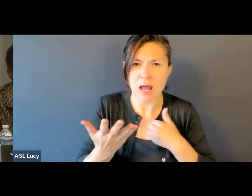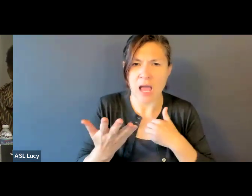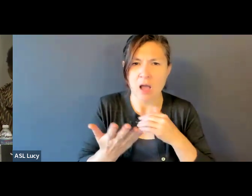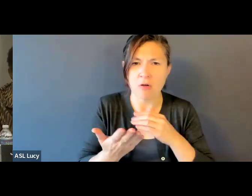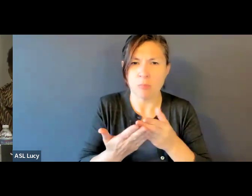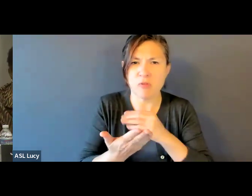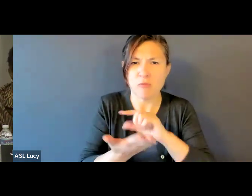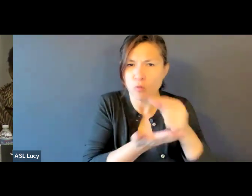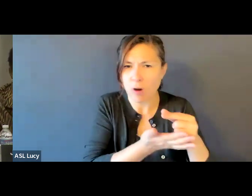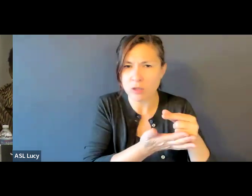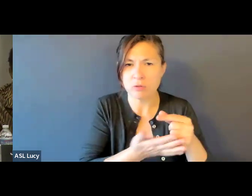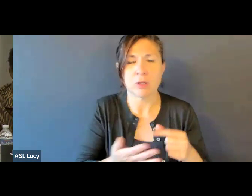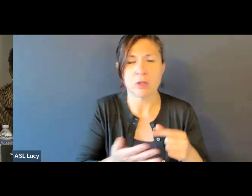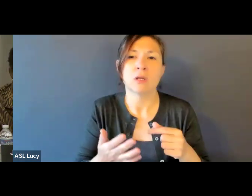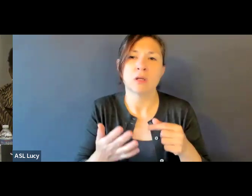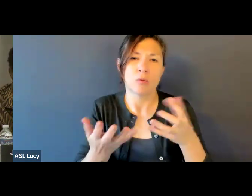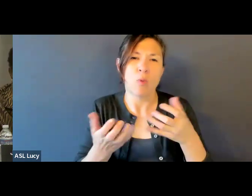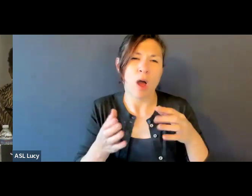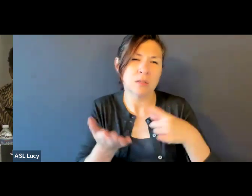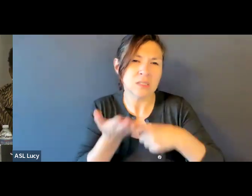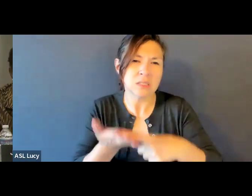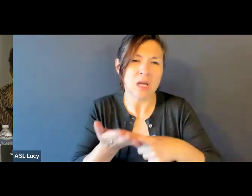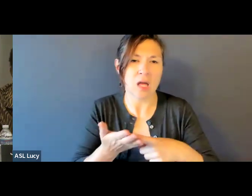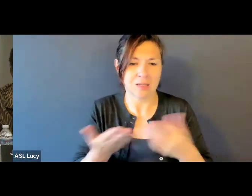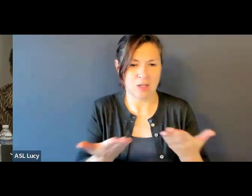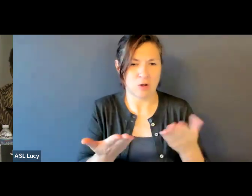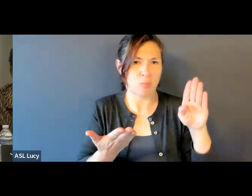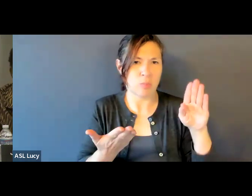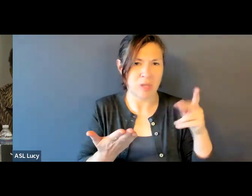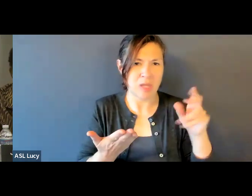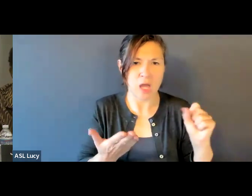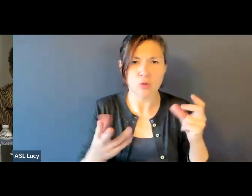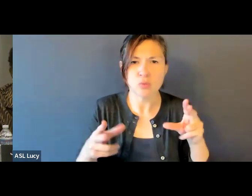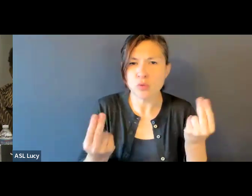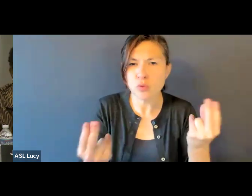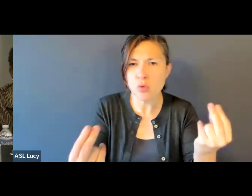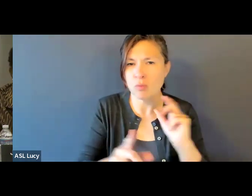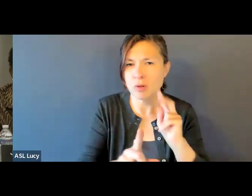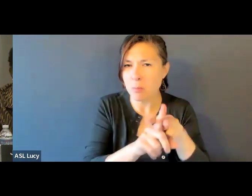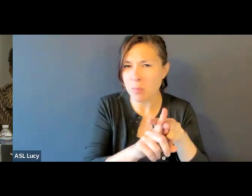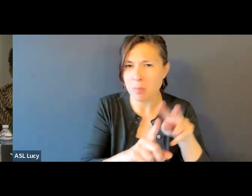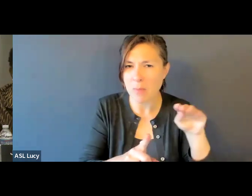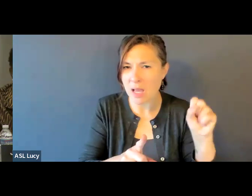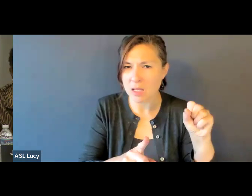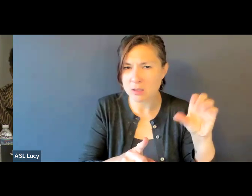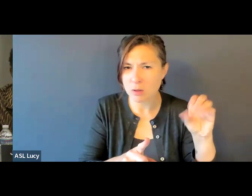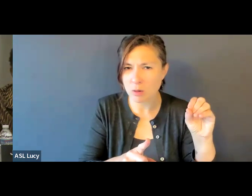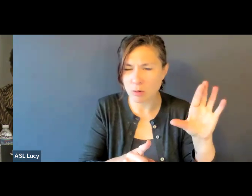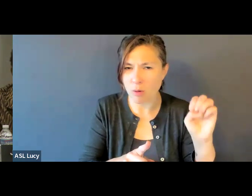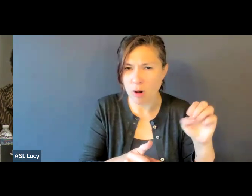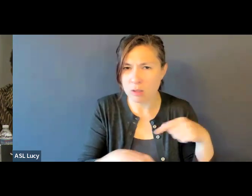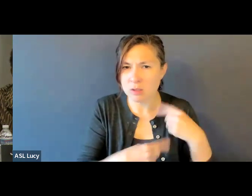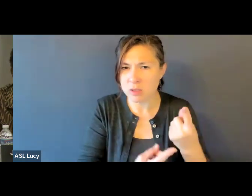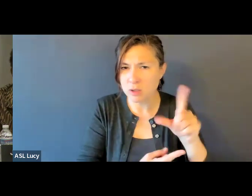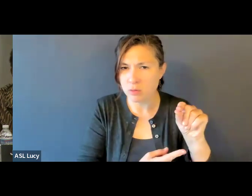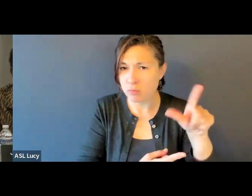the committee on the steps the district has taken to implement the Mass Core since that policy vote in 2021. A